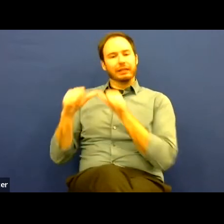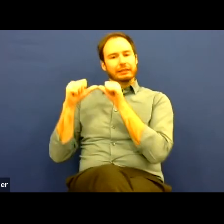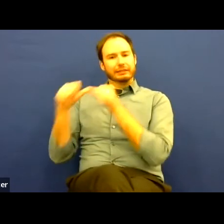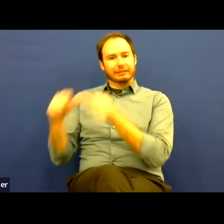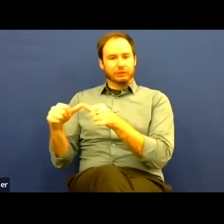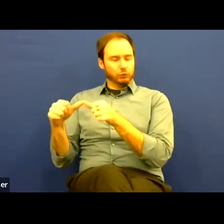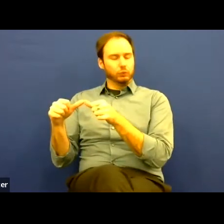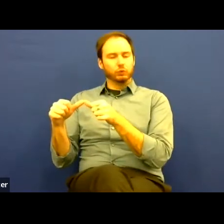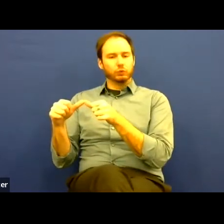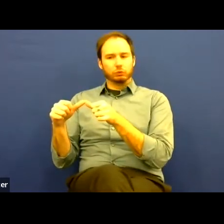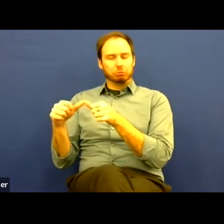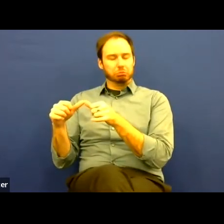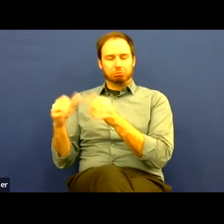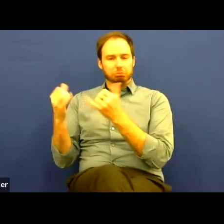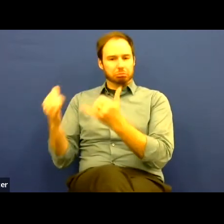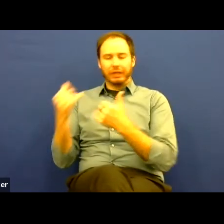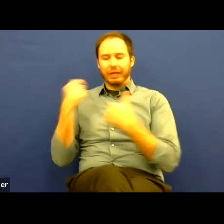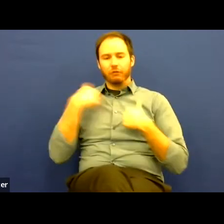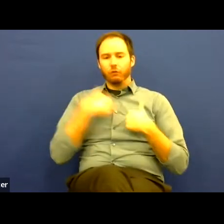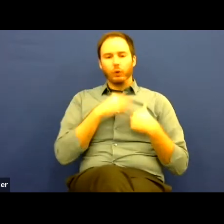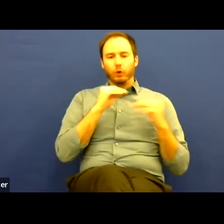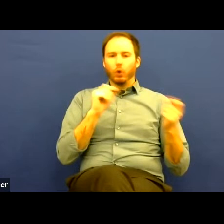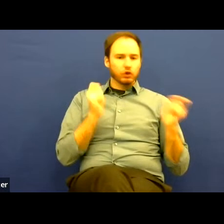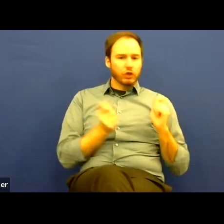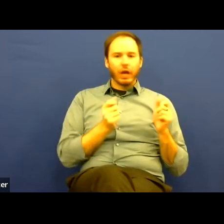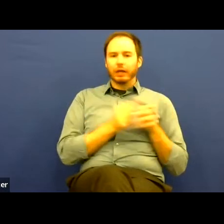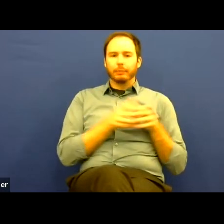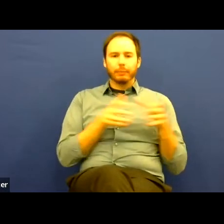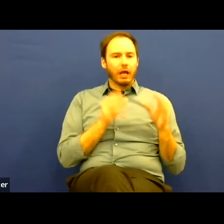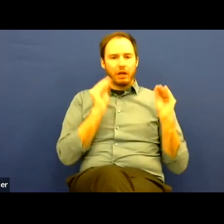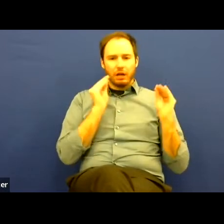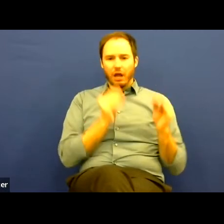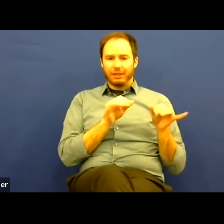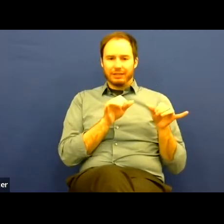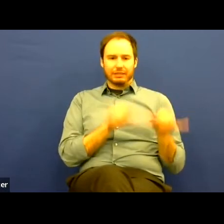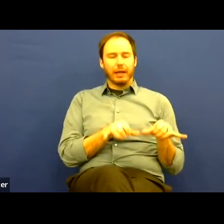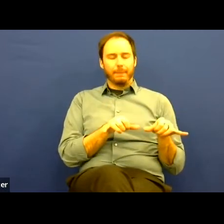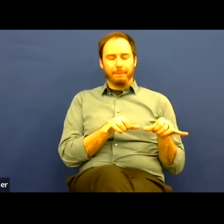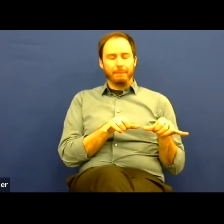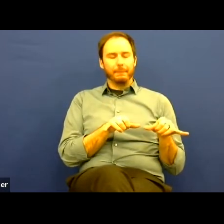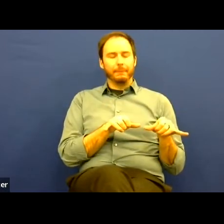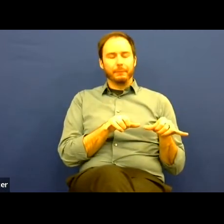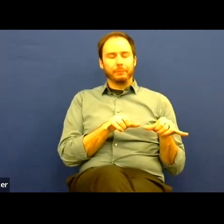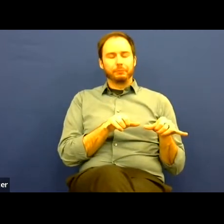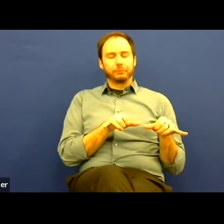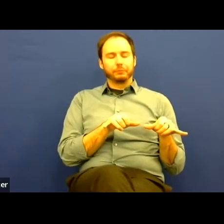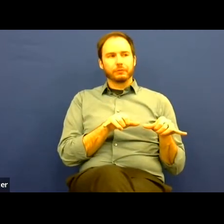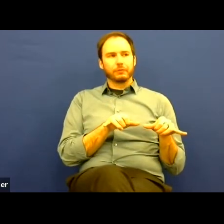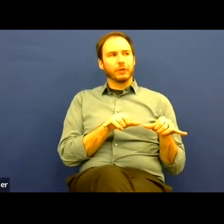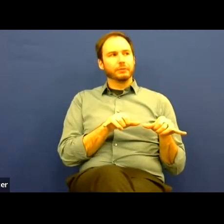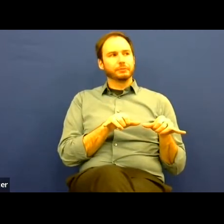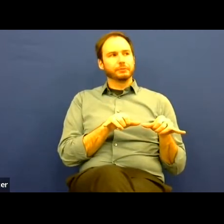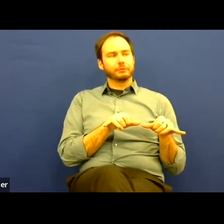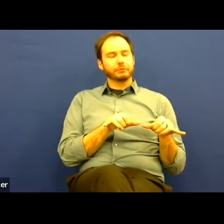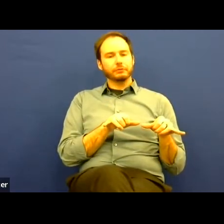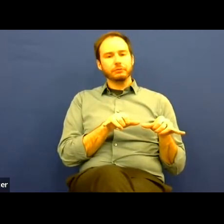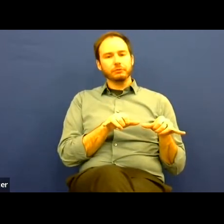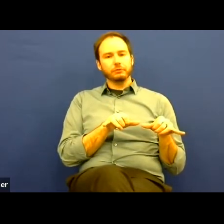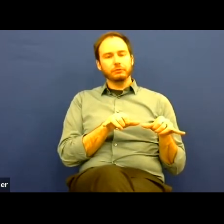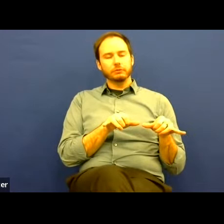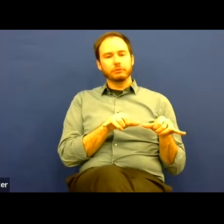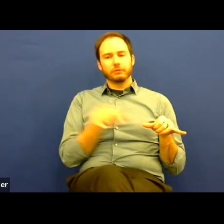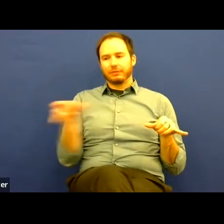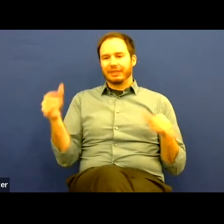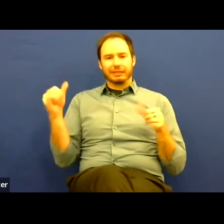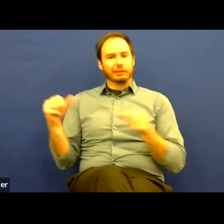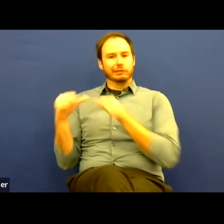build. No different. If we don't expand the zone, it doesn't change anything in terms of, in other words, whether the overlay zone is there or not,